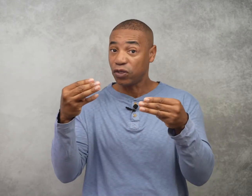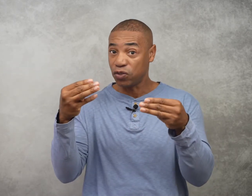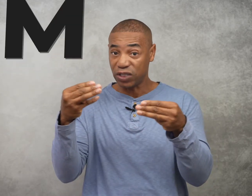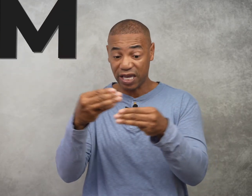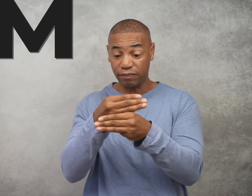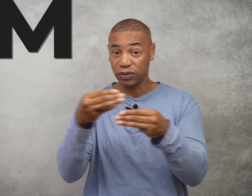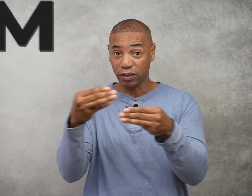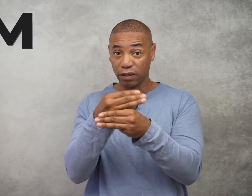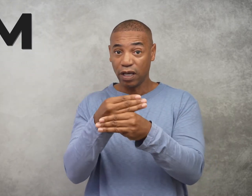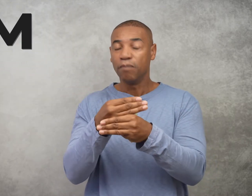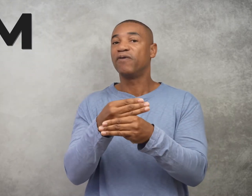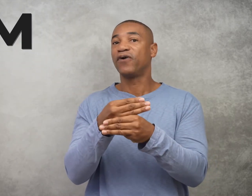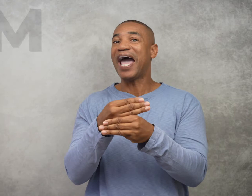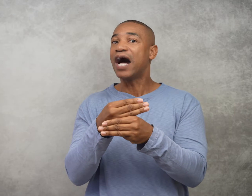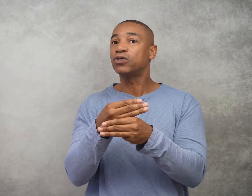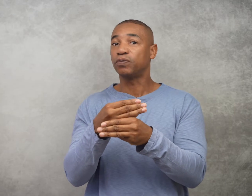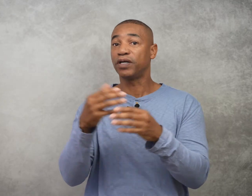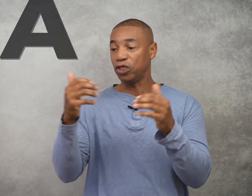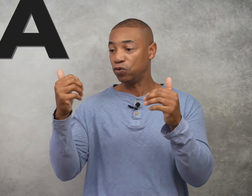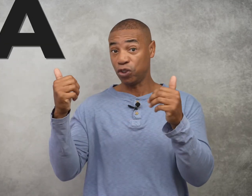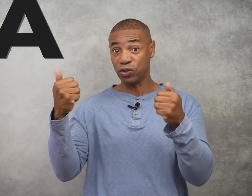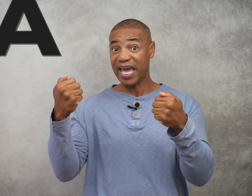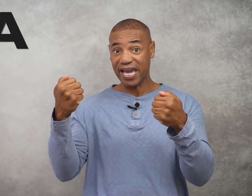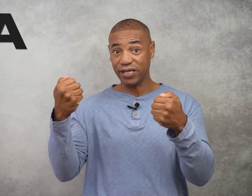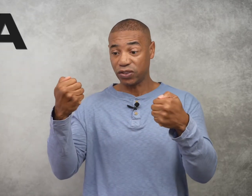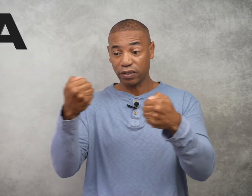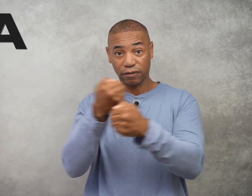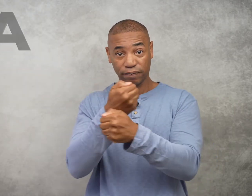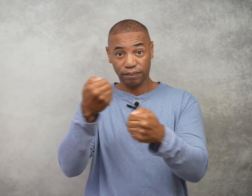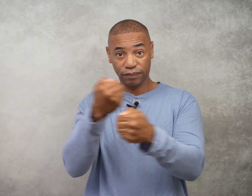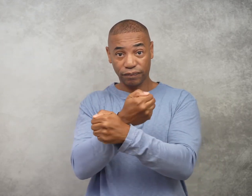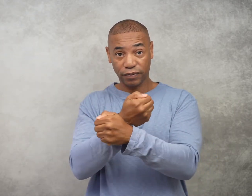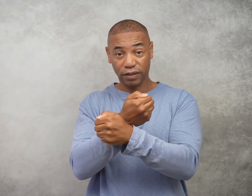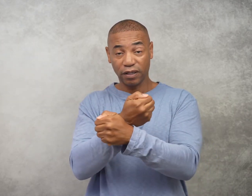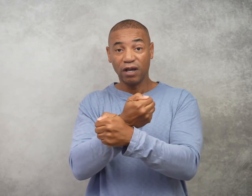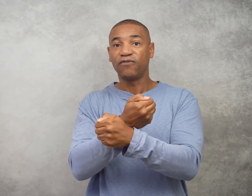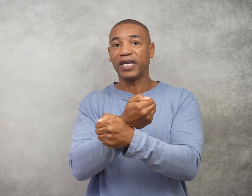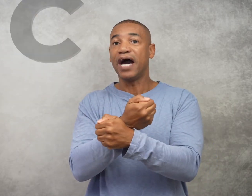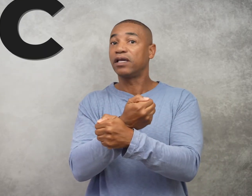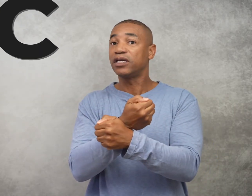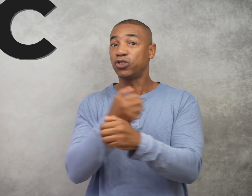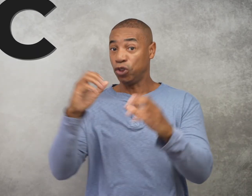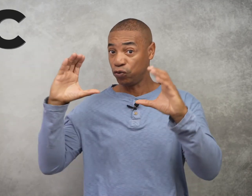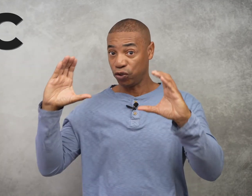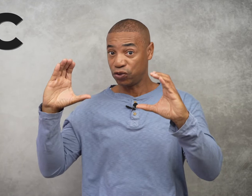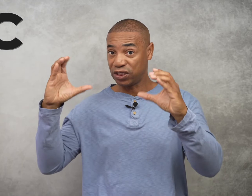use M's. But for algebra, you'll use A's. For calculus, you'll use